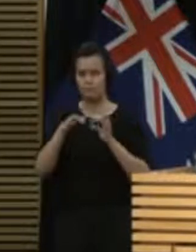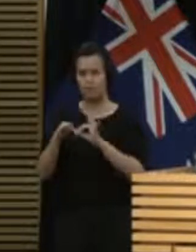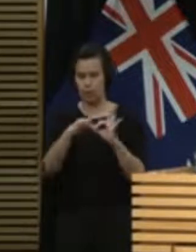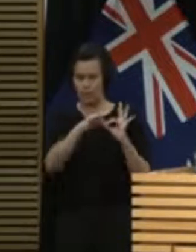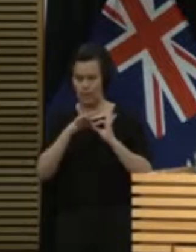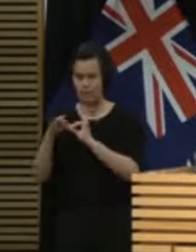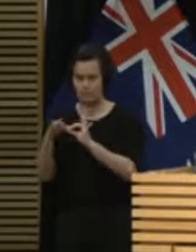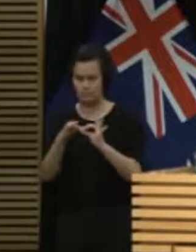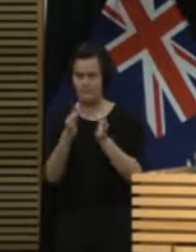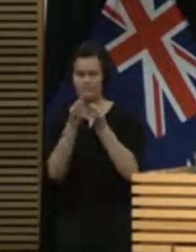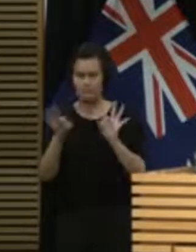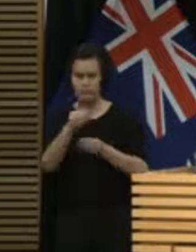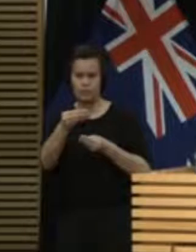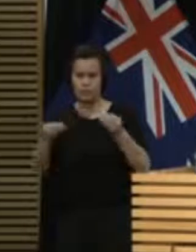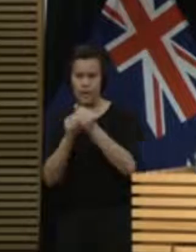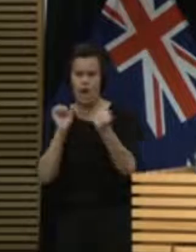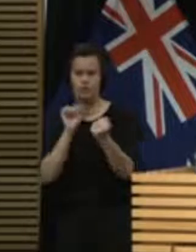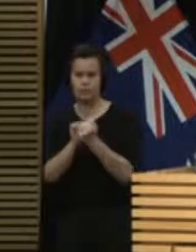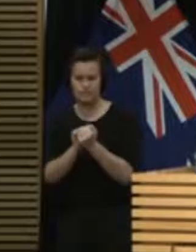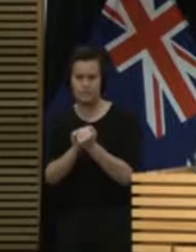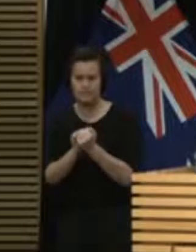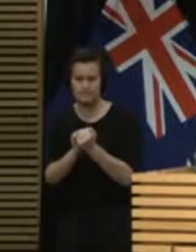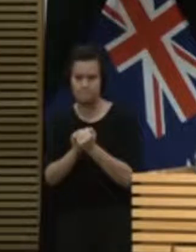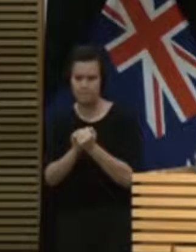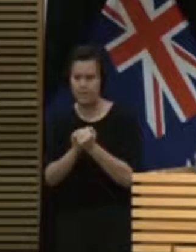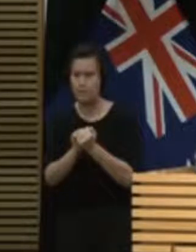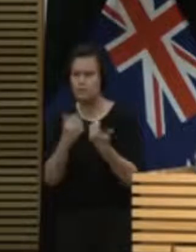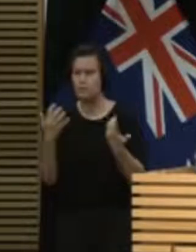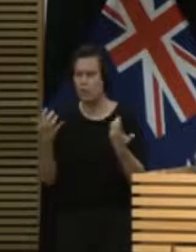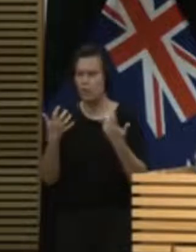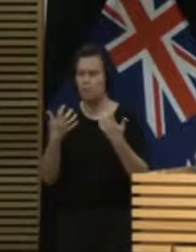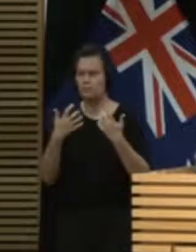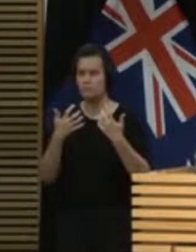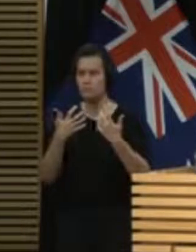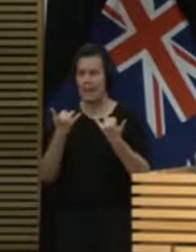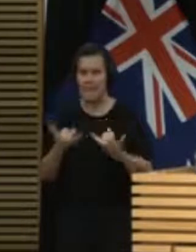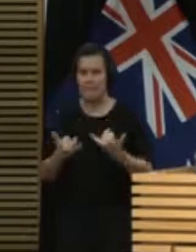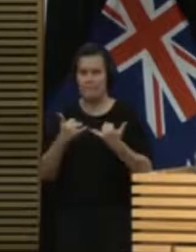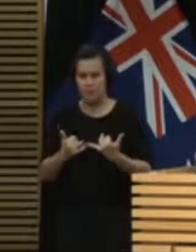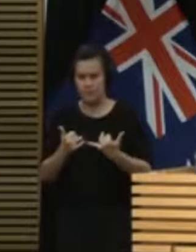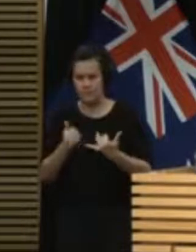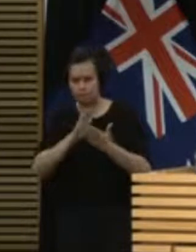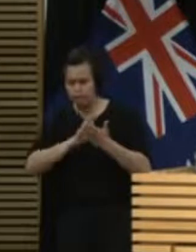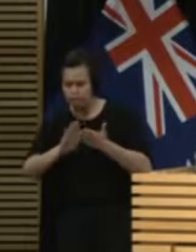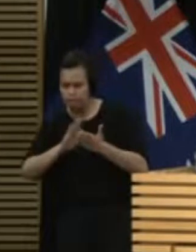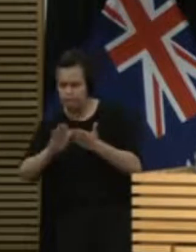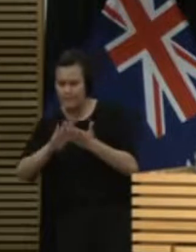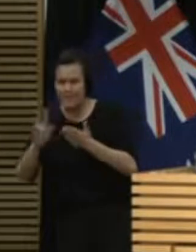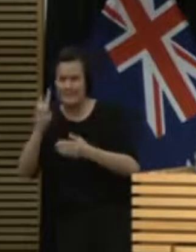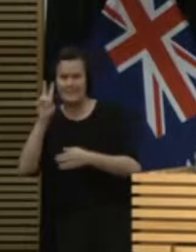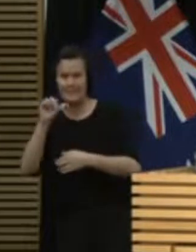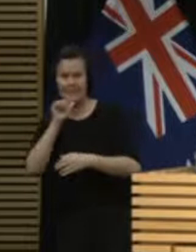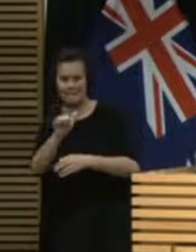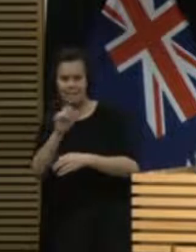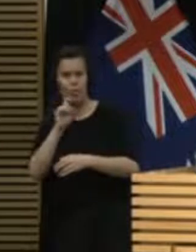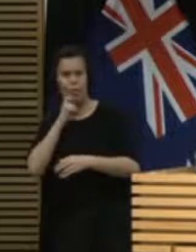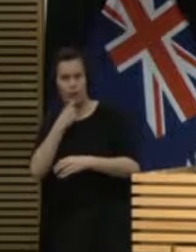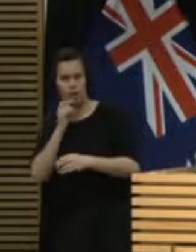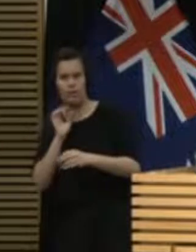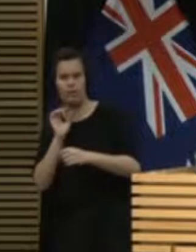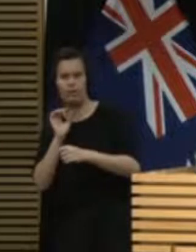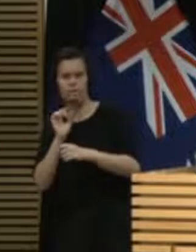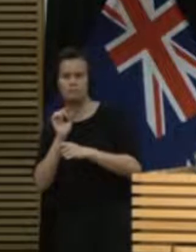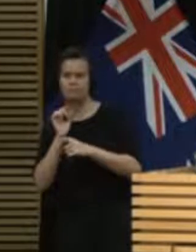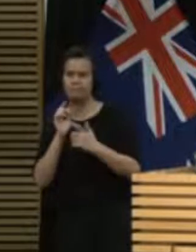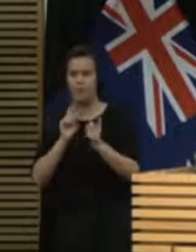raised as to whether or not I will be able to support the conclusion of those talks. No final decisions have been made, as you can